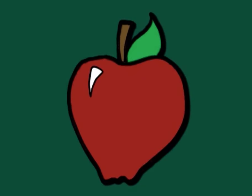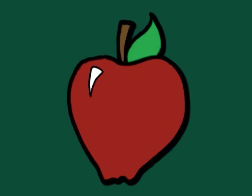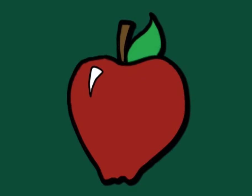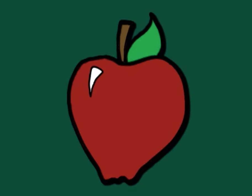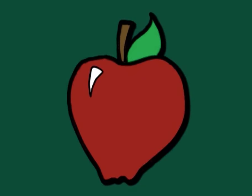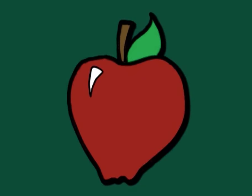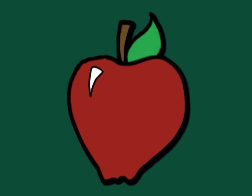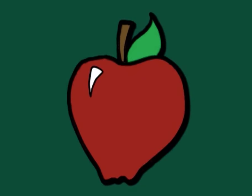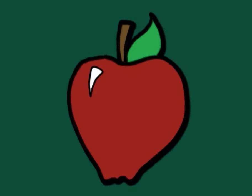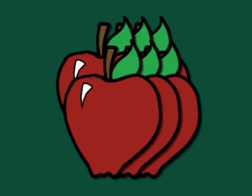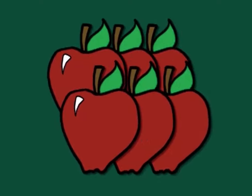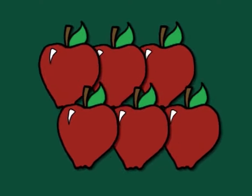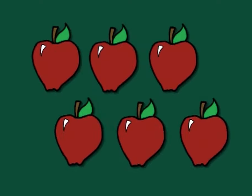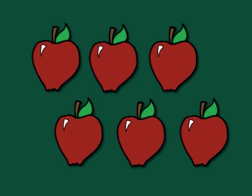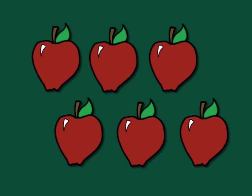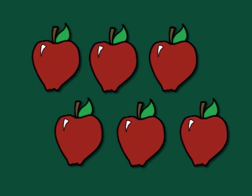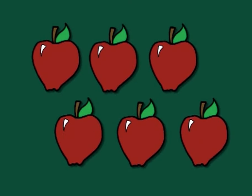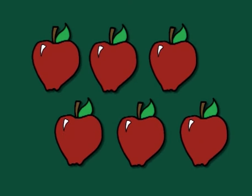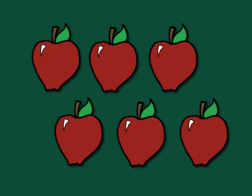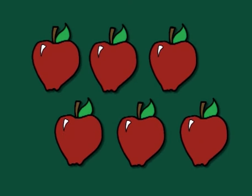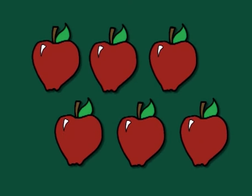How many apples do you see?